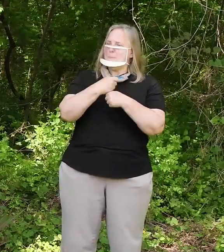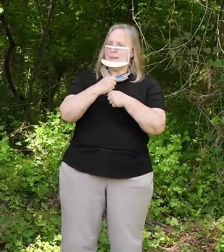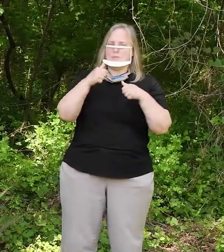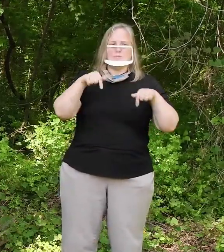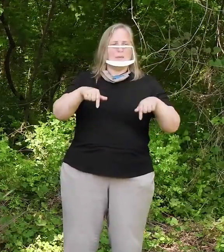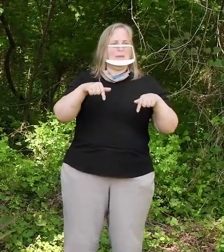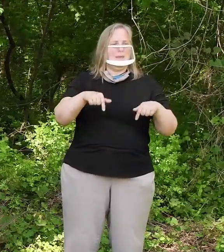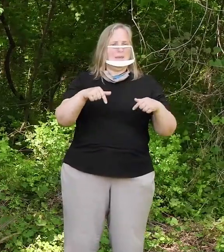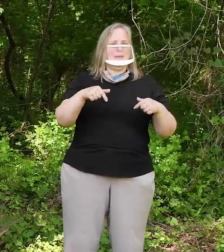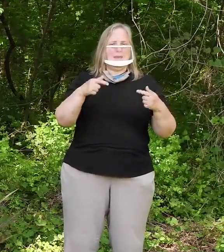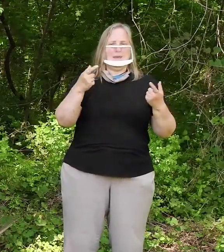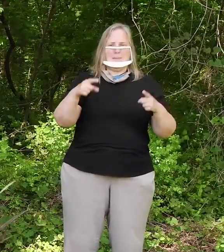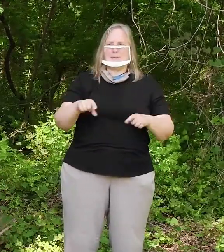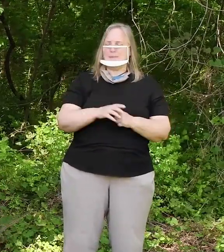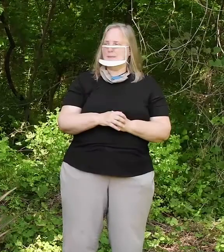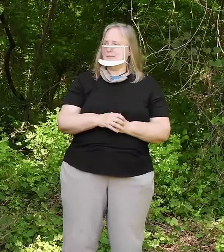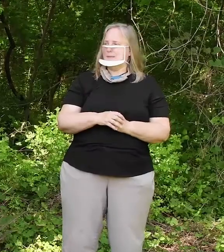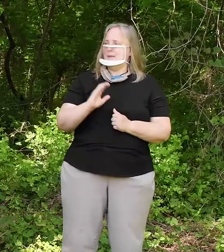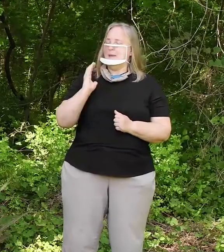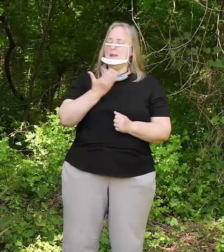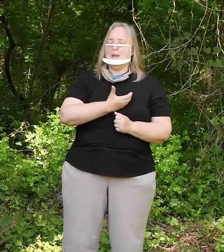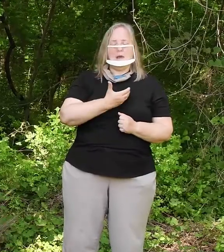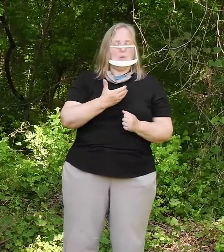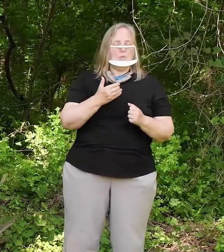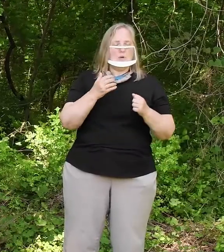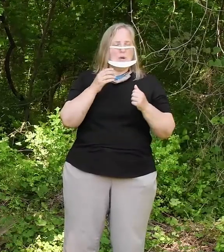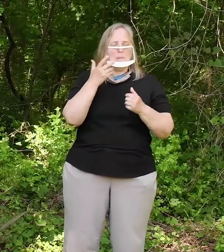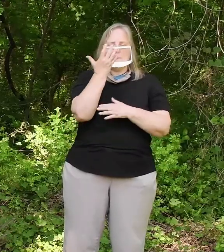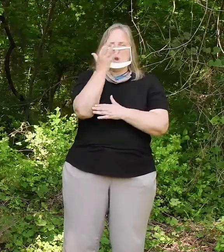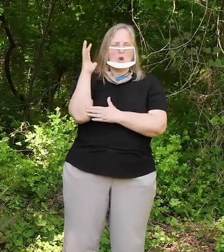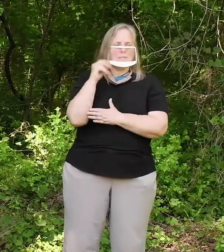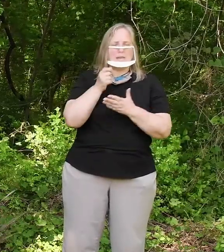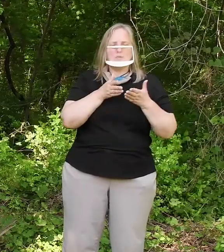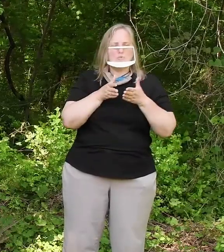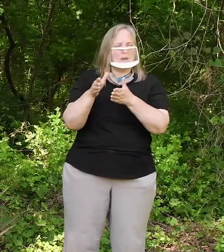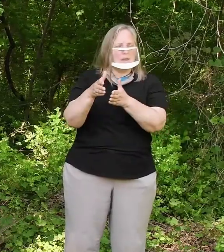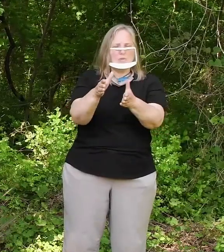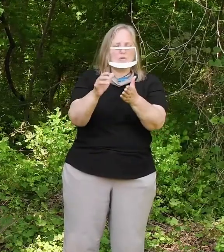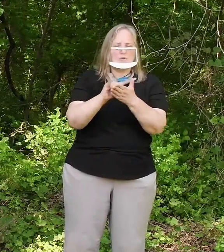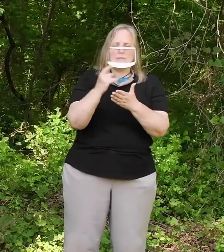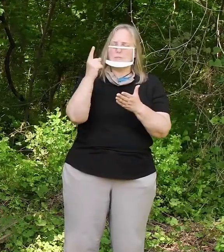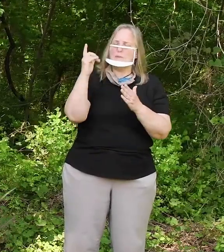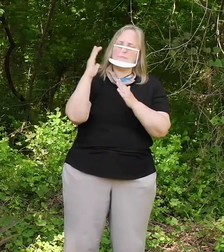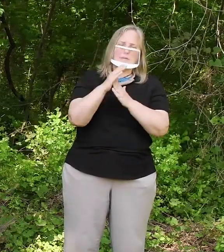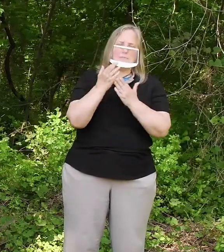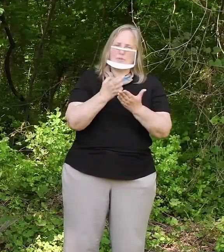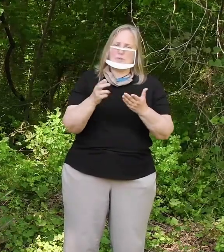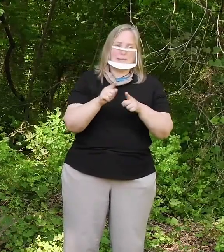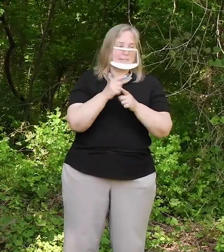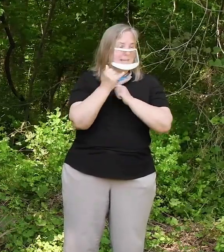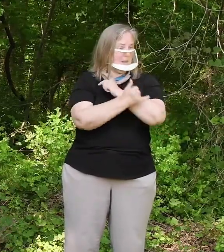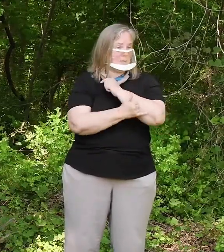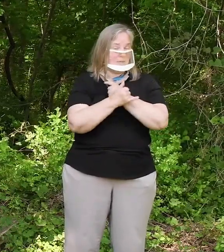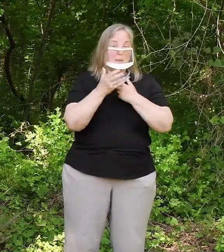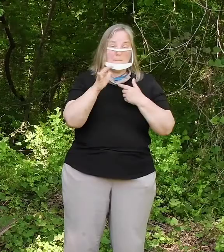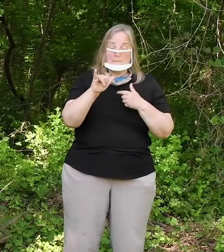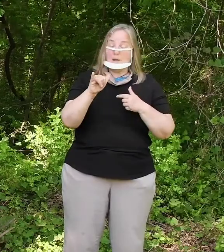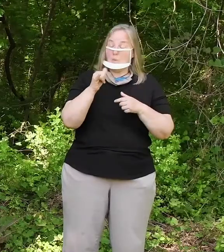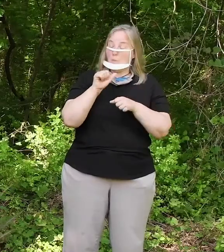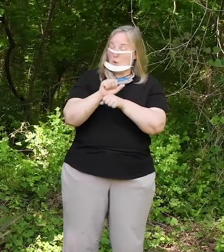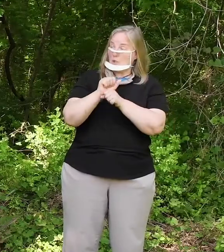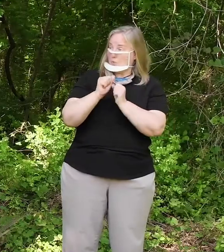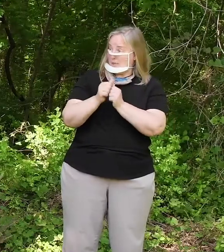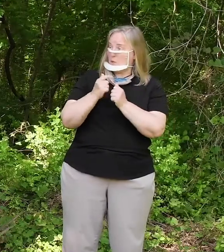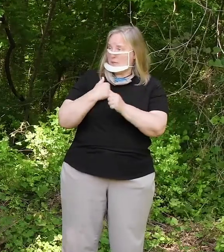today possible. Our parks and trails are one of our greatest resources as a county, and by working together, we can increase